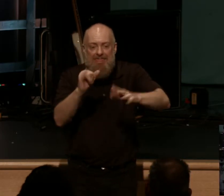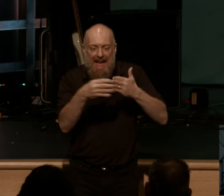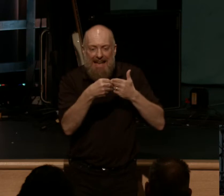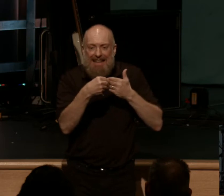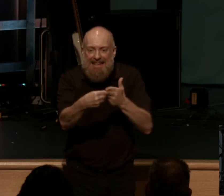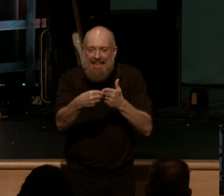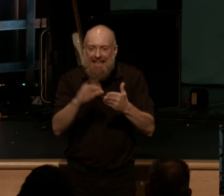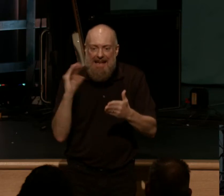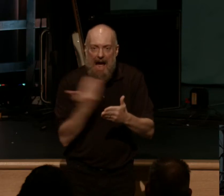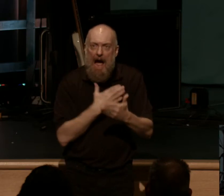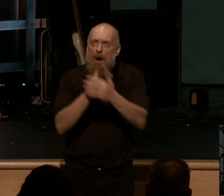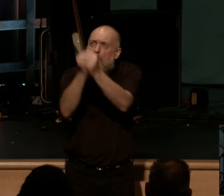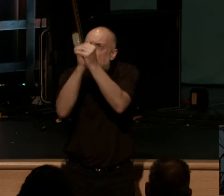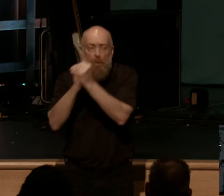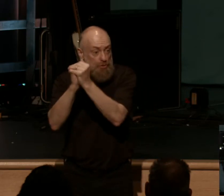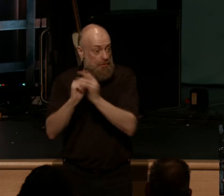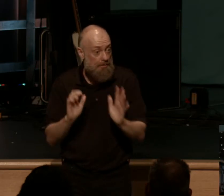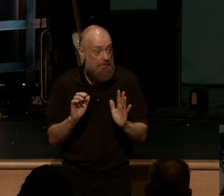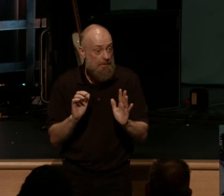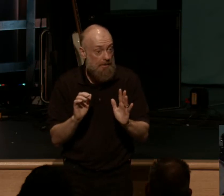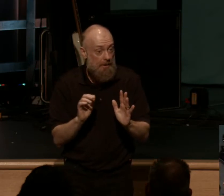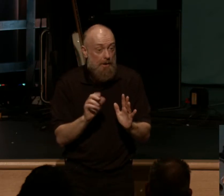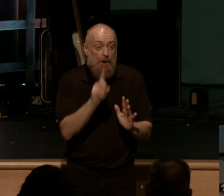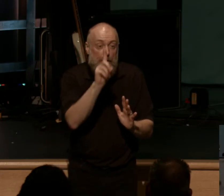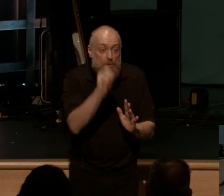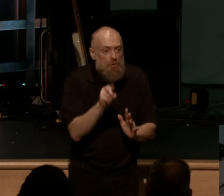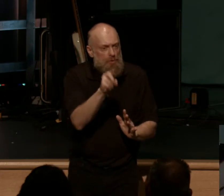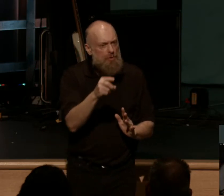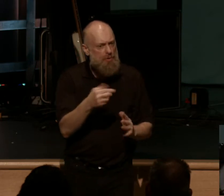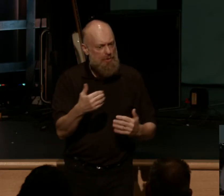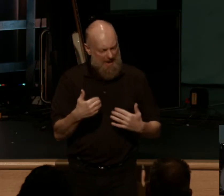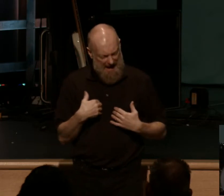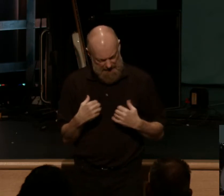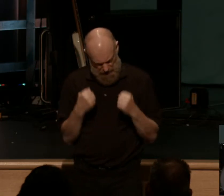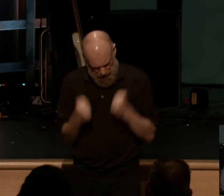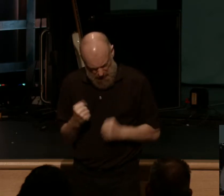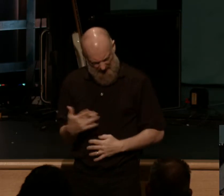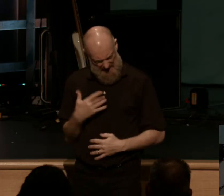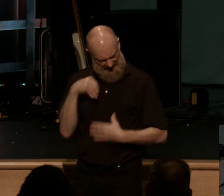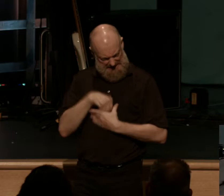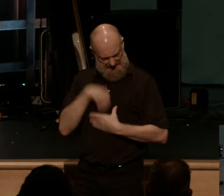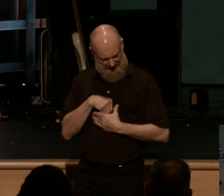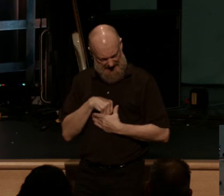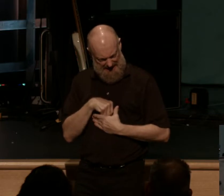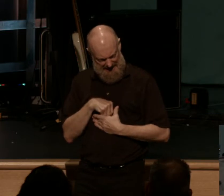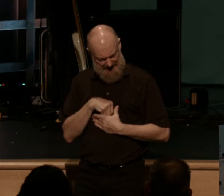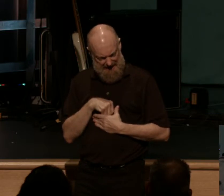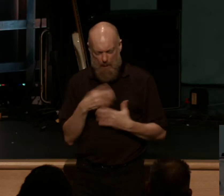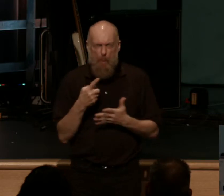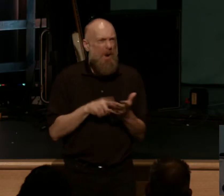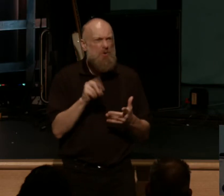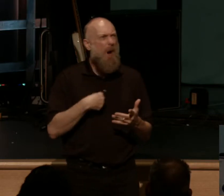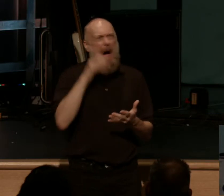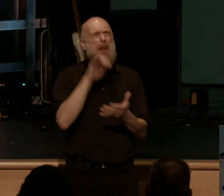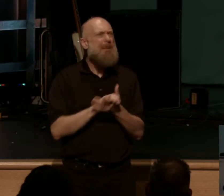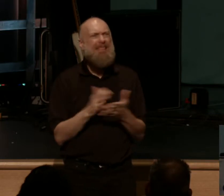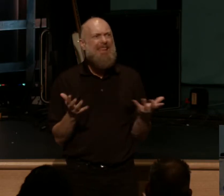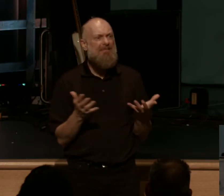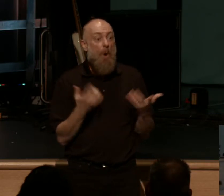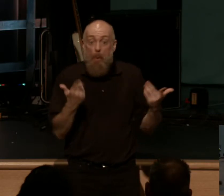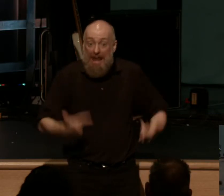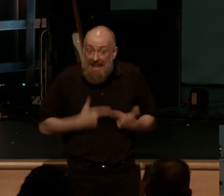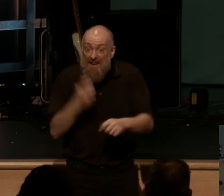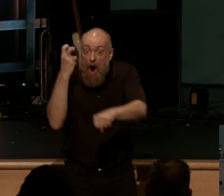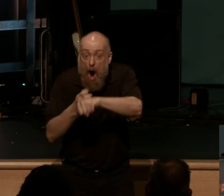direct our devotion. Do you have biblical convictions in your life that you can go to at any moment? Like when life is